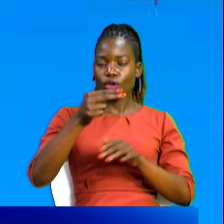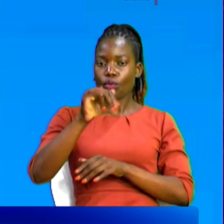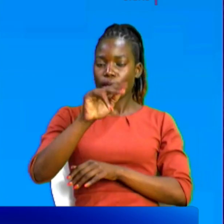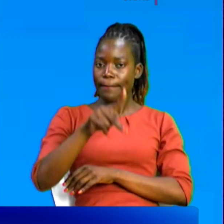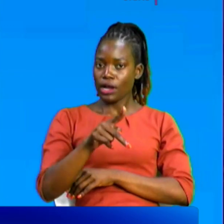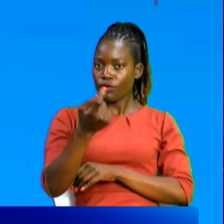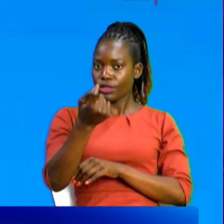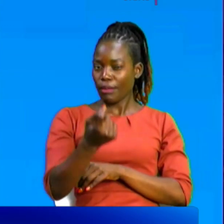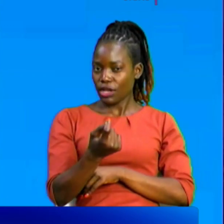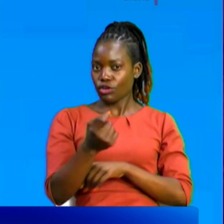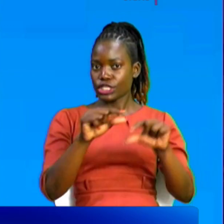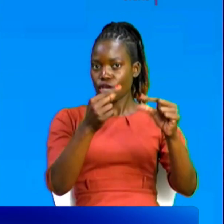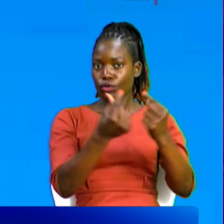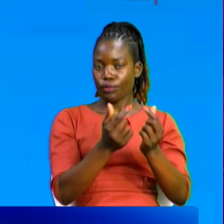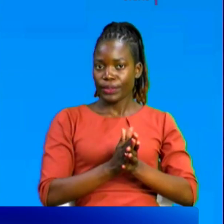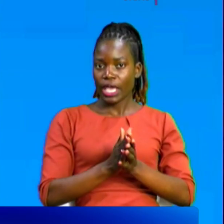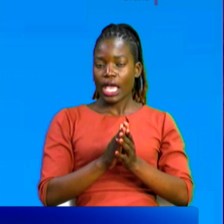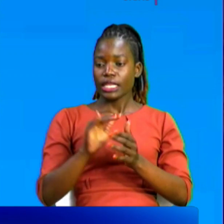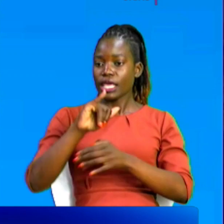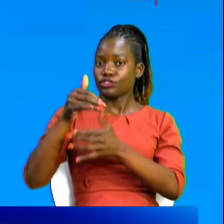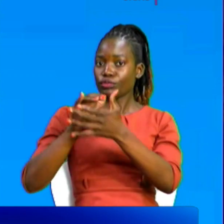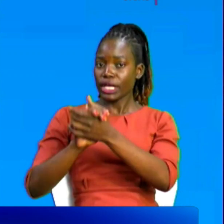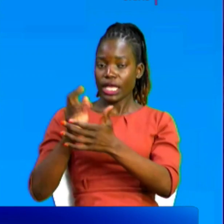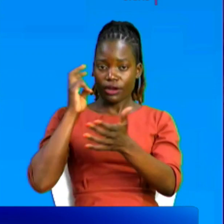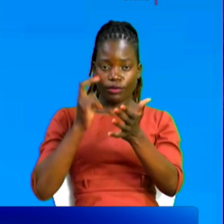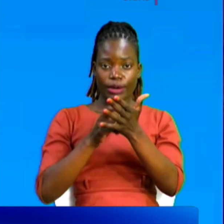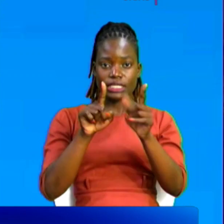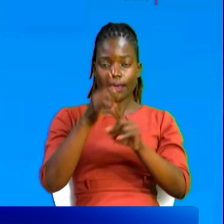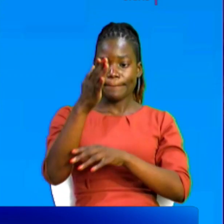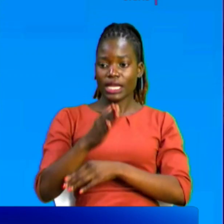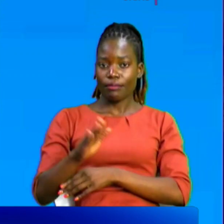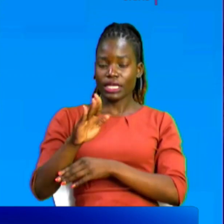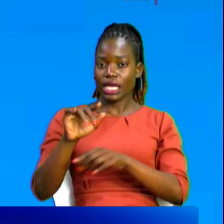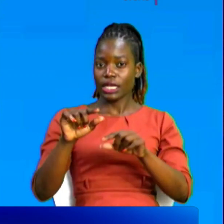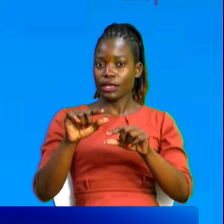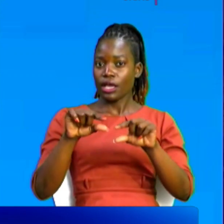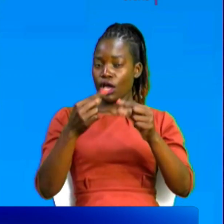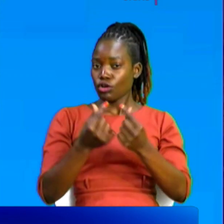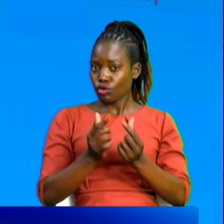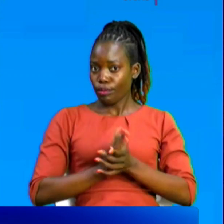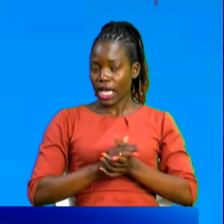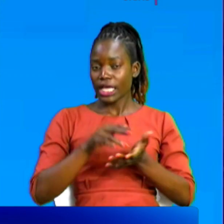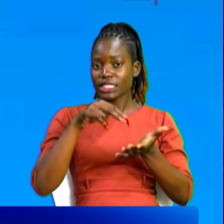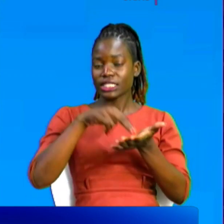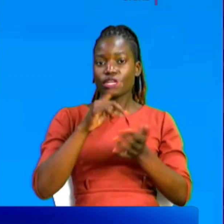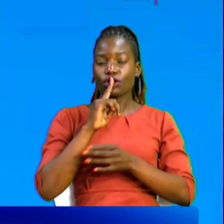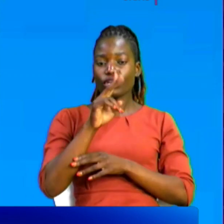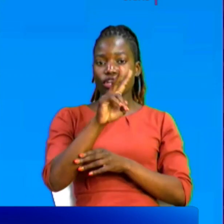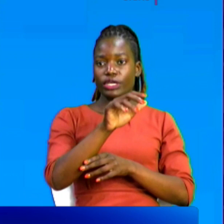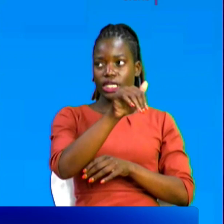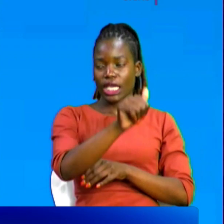Minority Party. The Jubilee Party is hereby recognized as a parliamentary party within the meaning of Standing Order